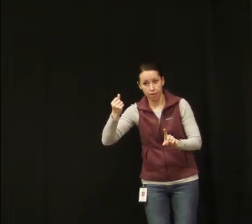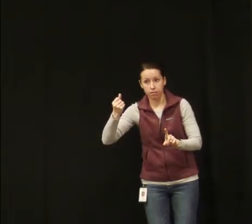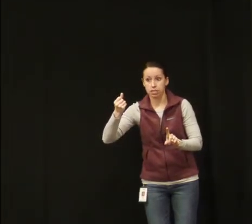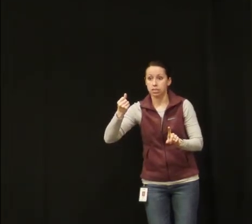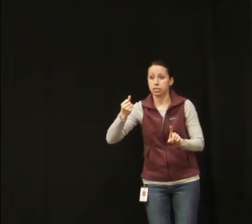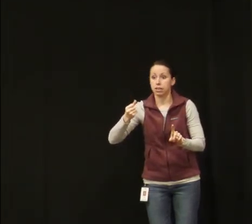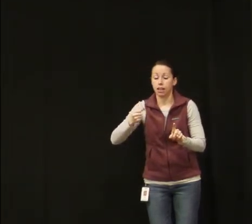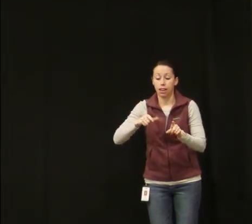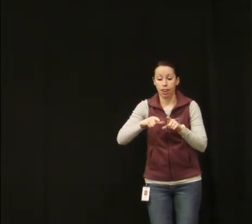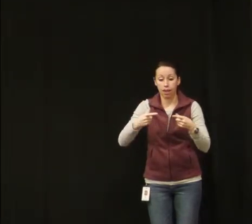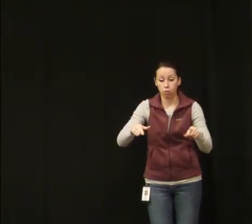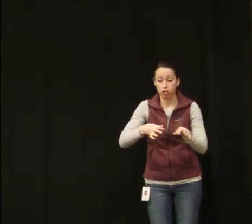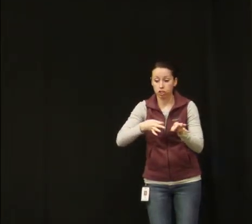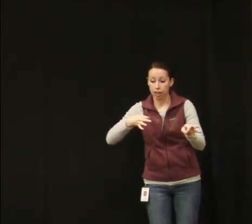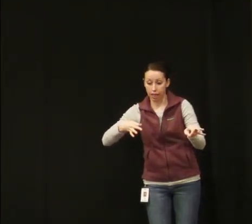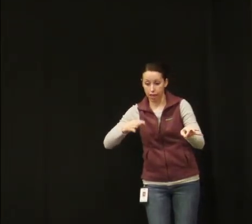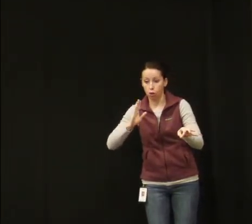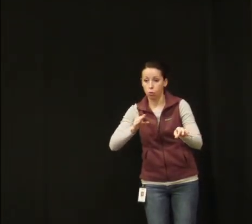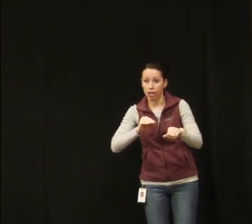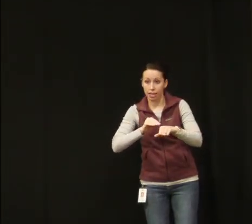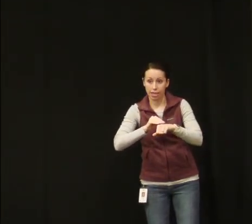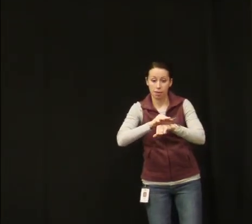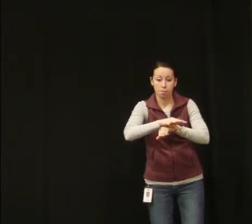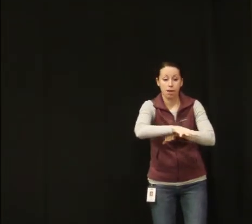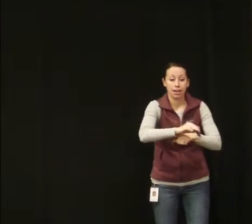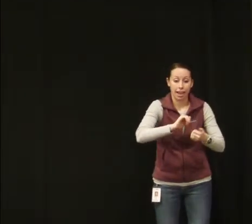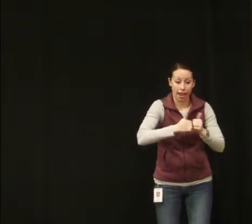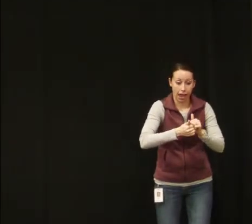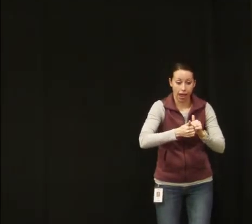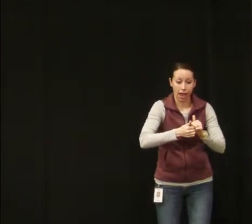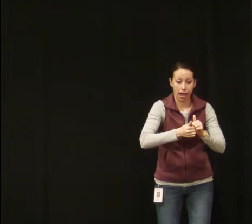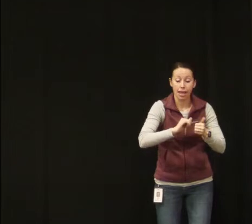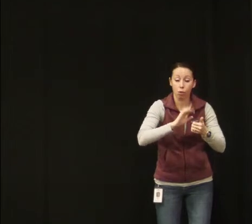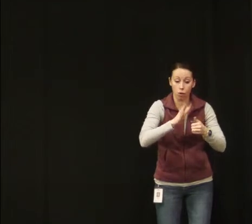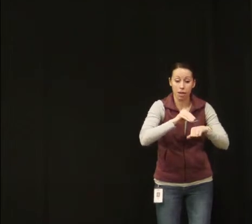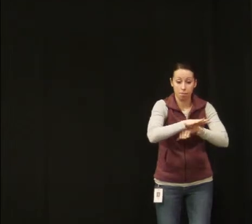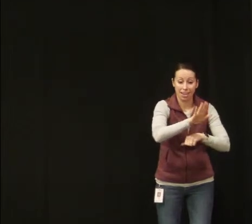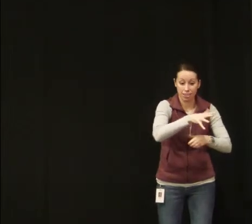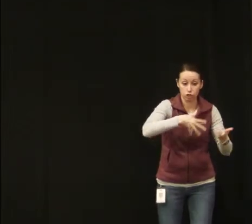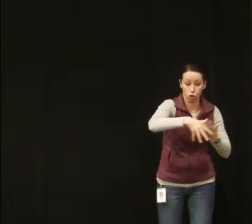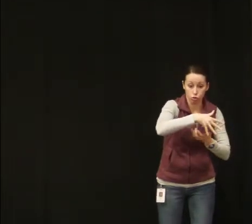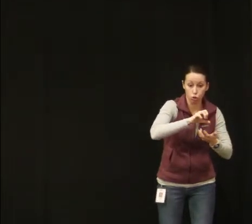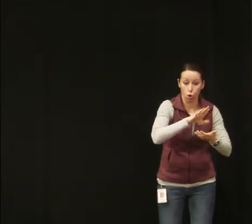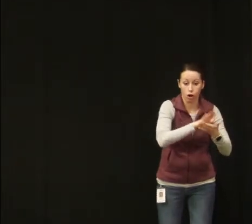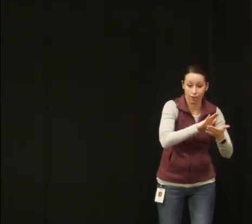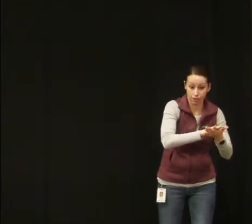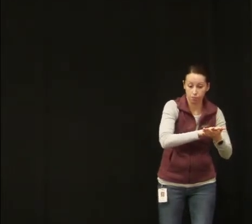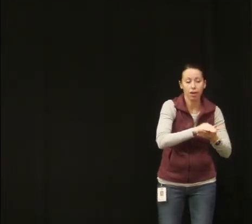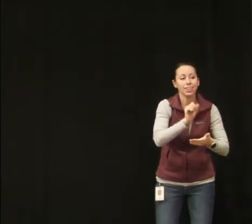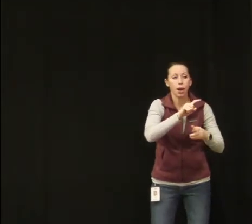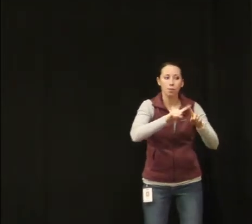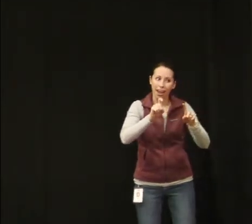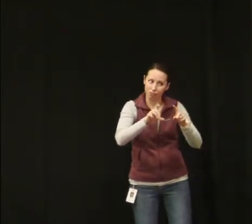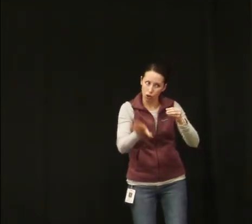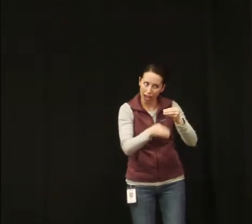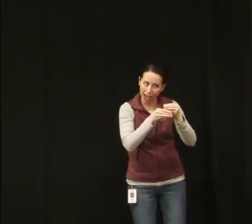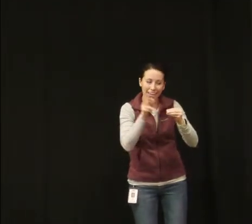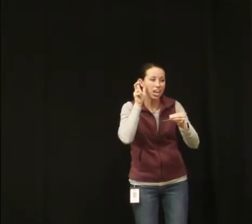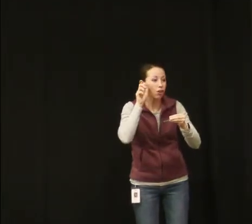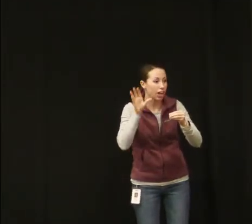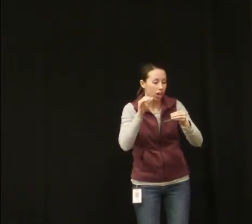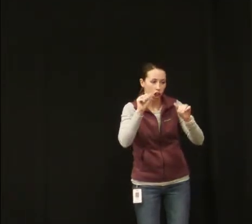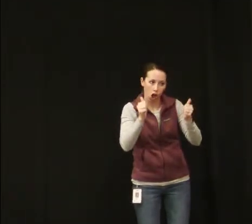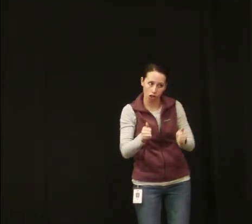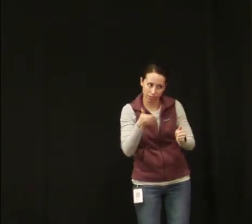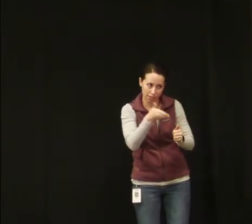how he is doing Well- socially or academically. We would say, okay, but we have to get that hearing loss piece in Have to there. get hearing loss.